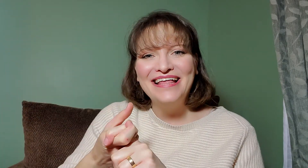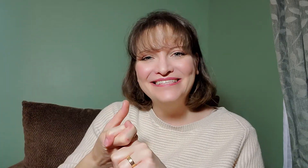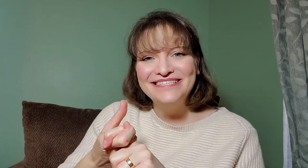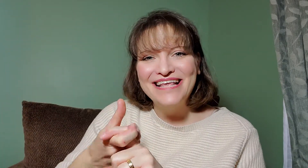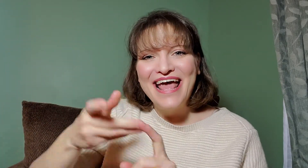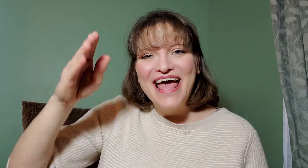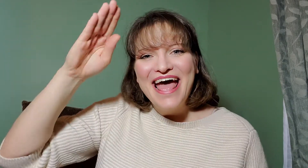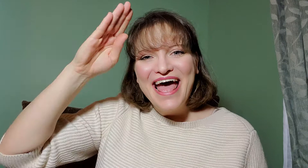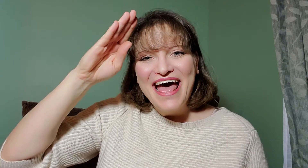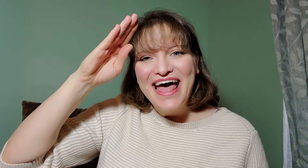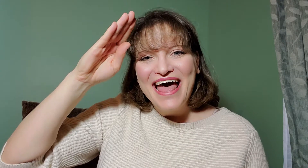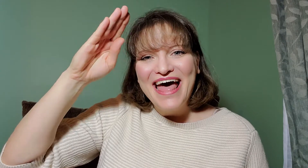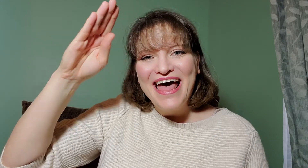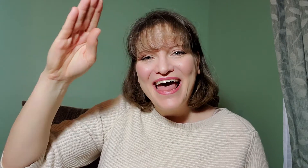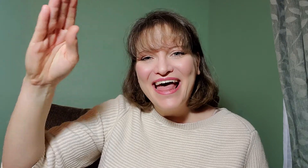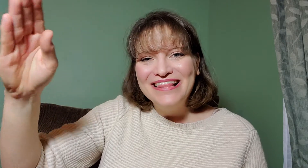friends. Hello,